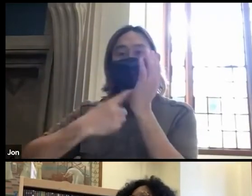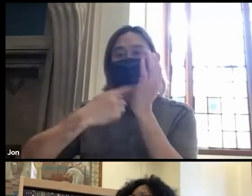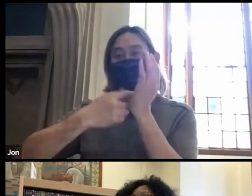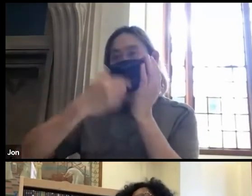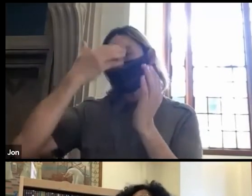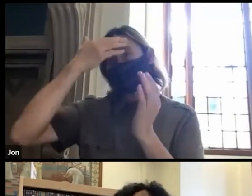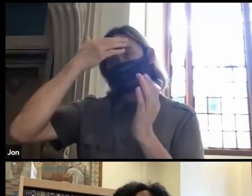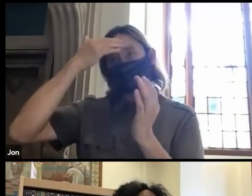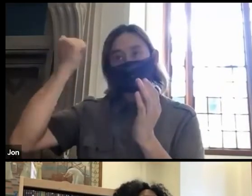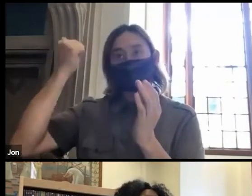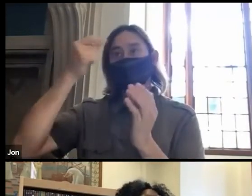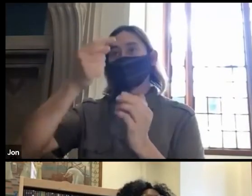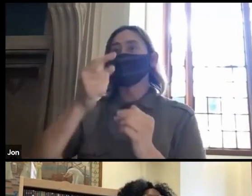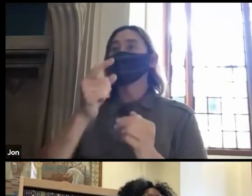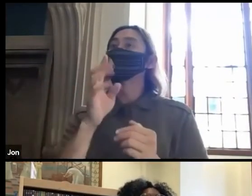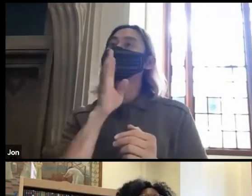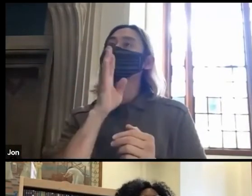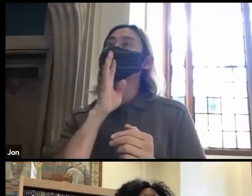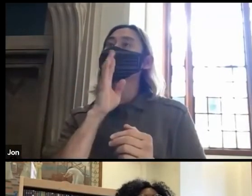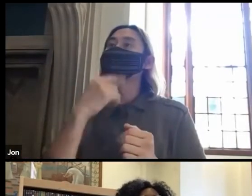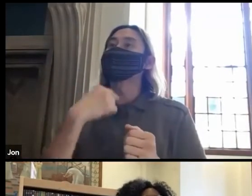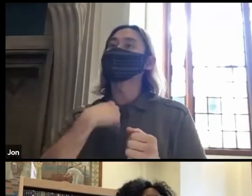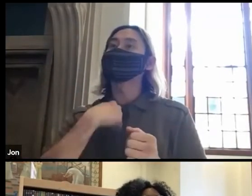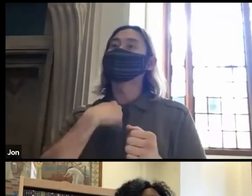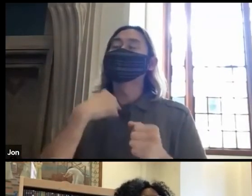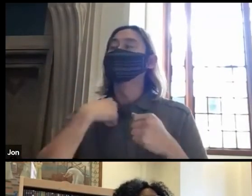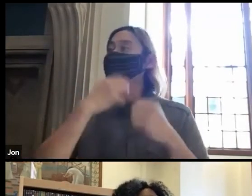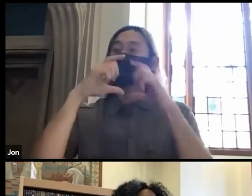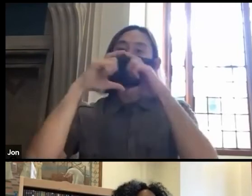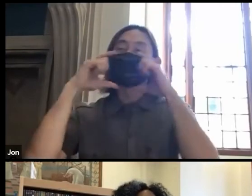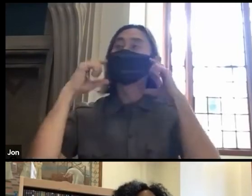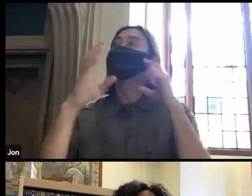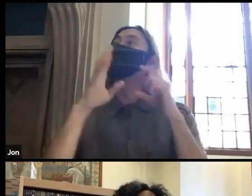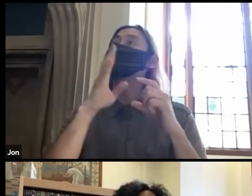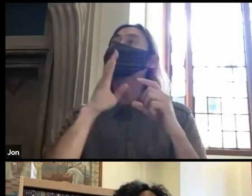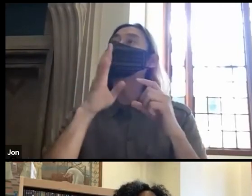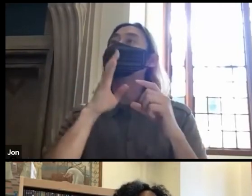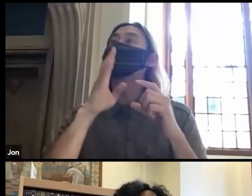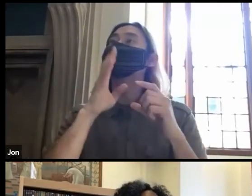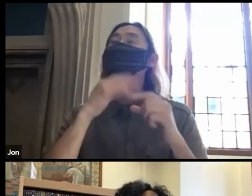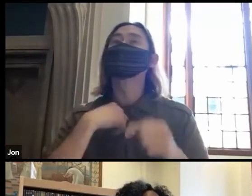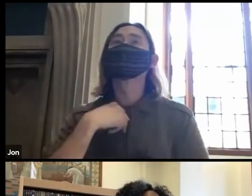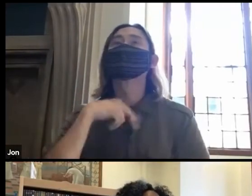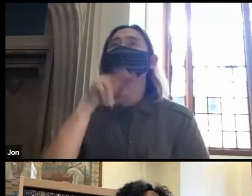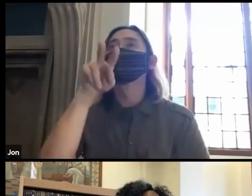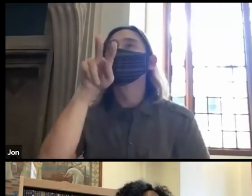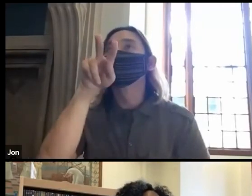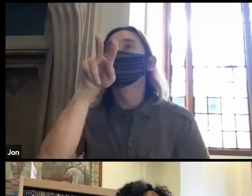sometimes he forgets to take off his mask. So he's talking to me and I'm looking at him.